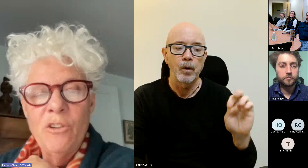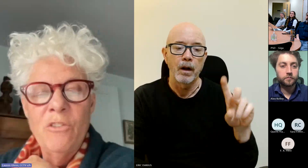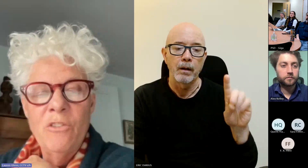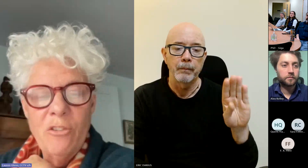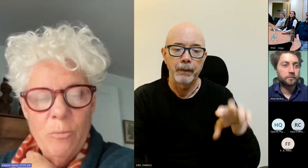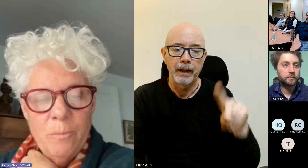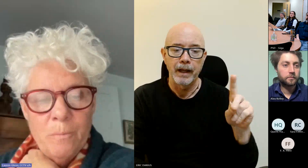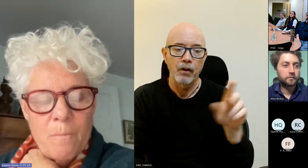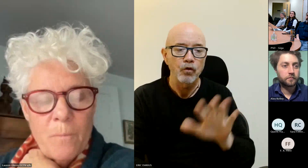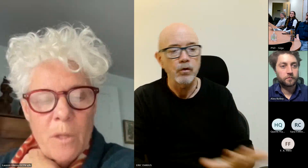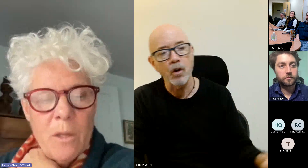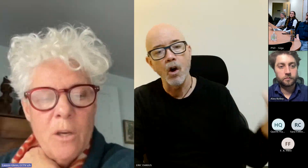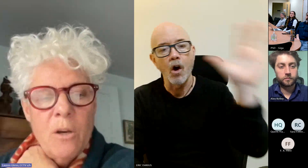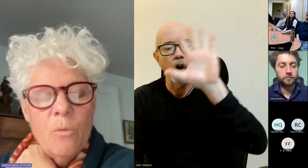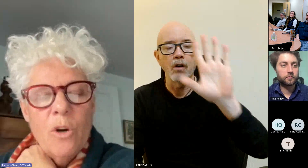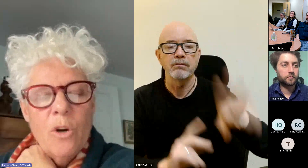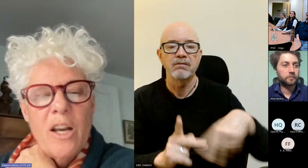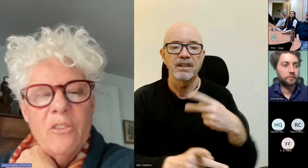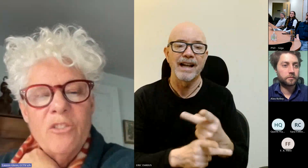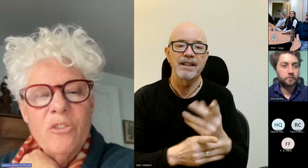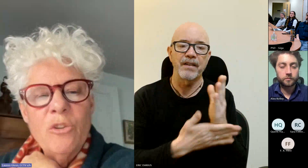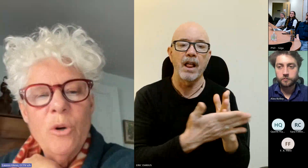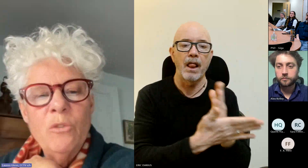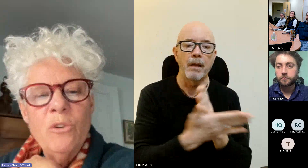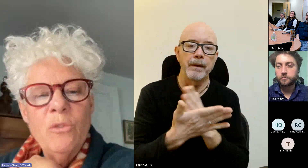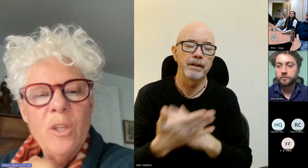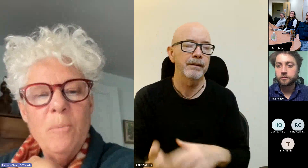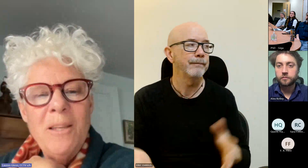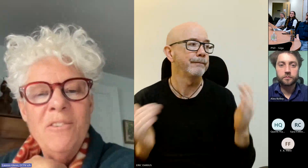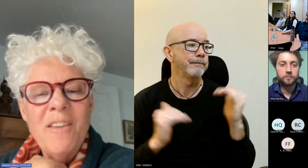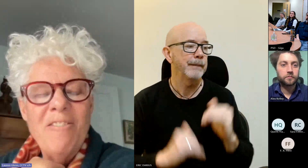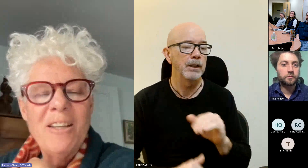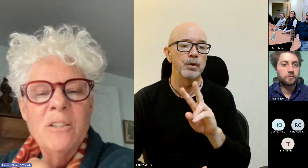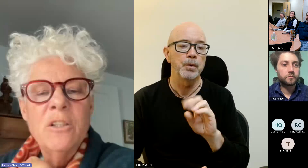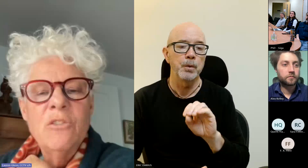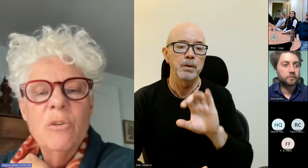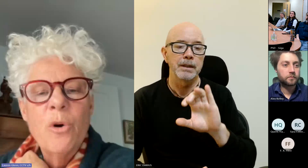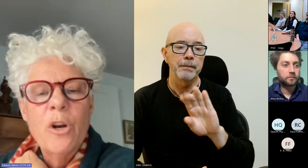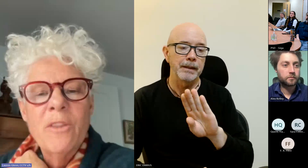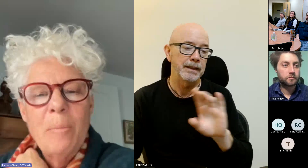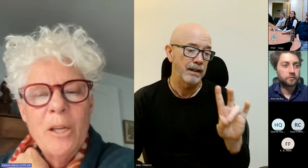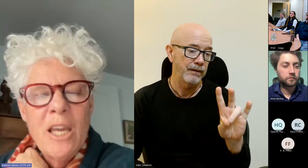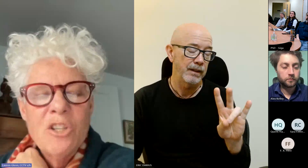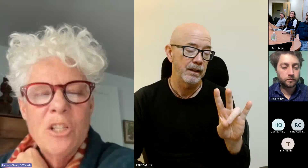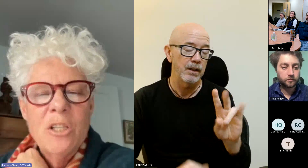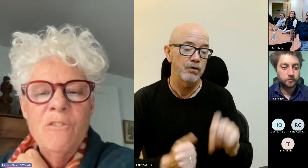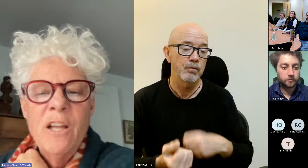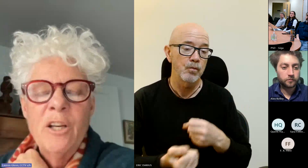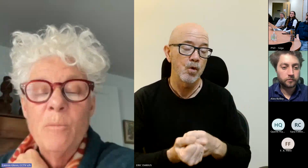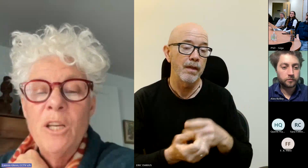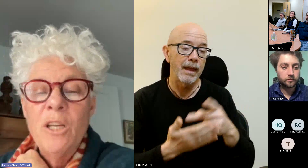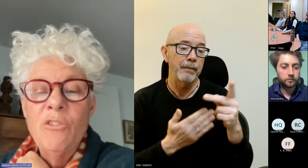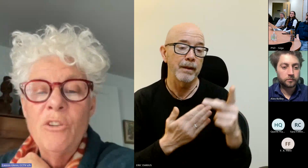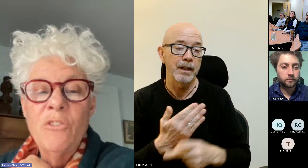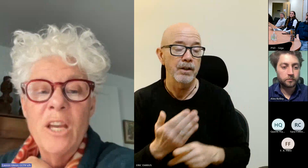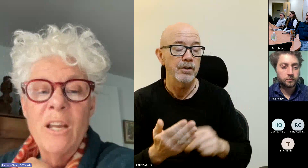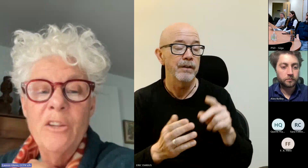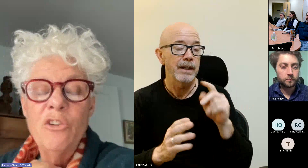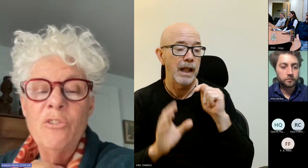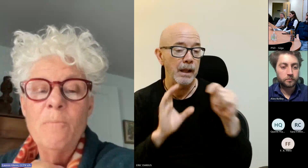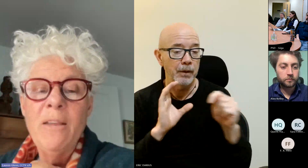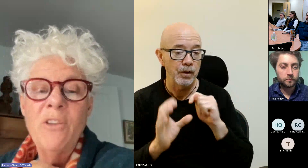telecommunications statute. Regarding section 202C(b)(7), support the application of